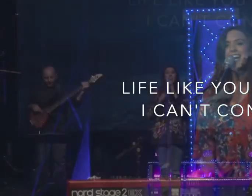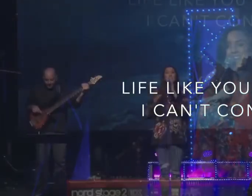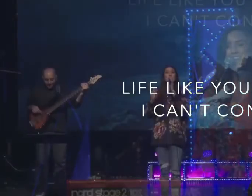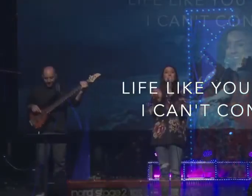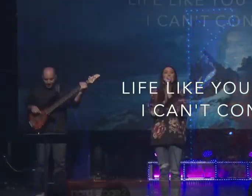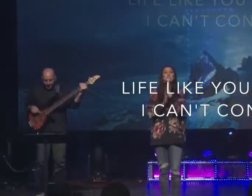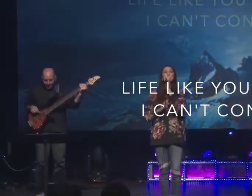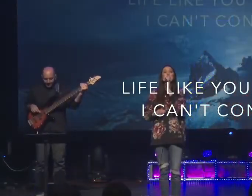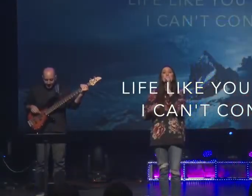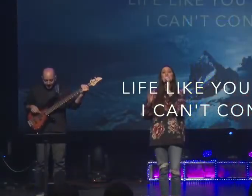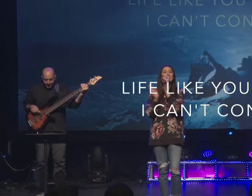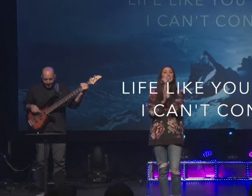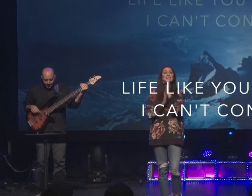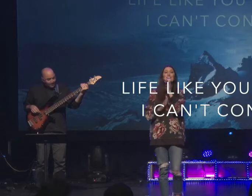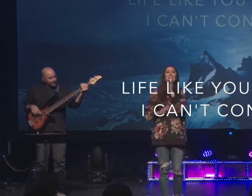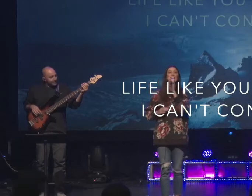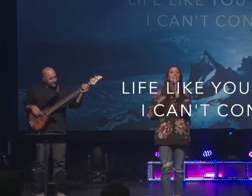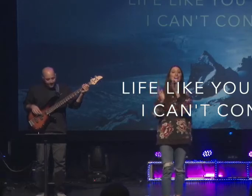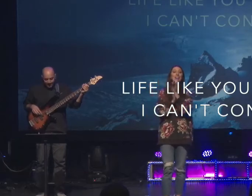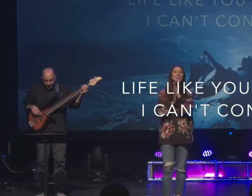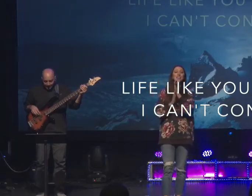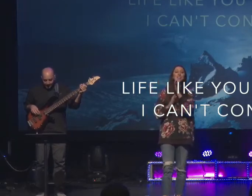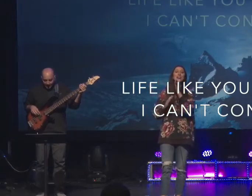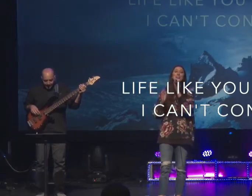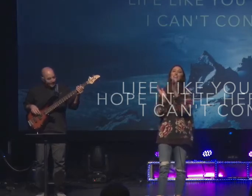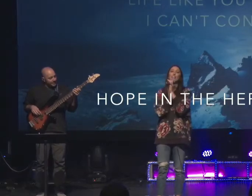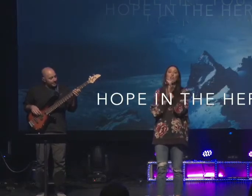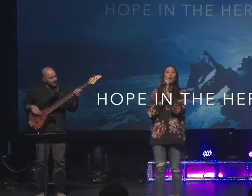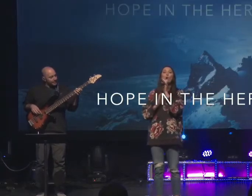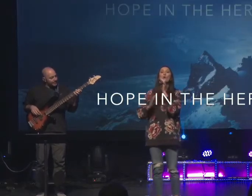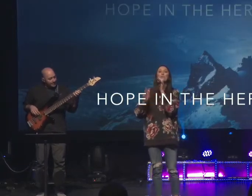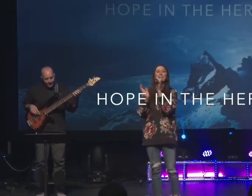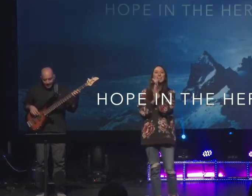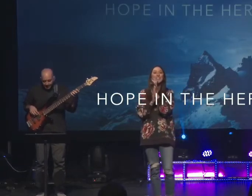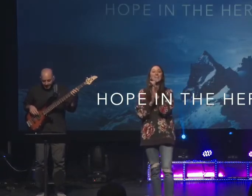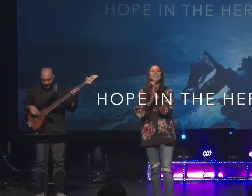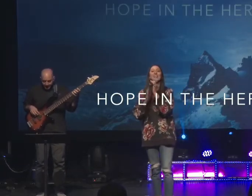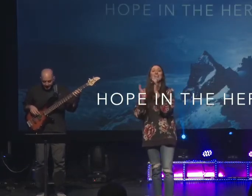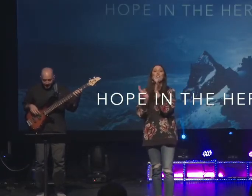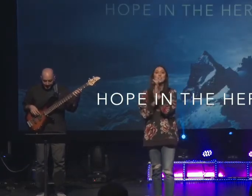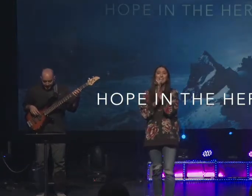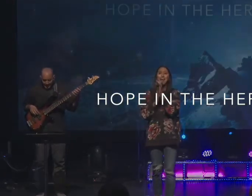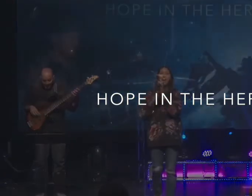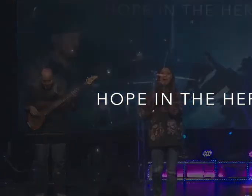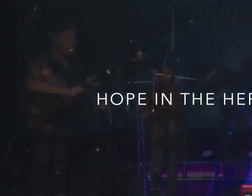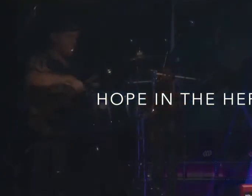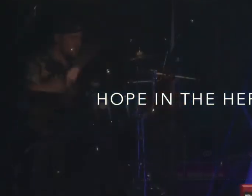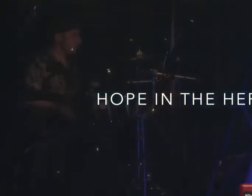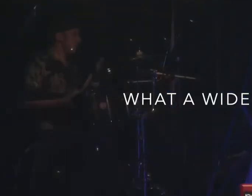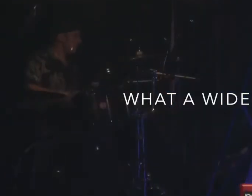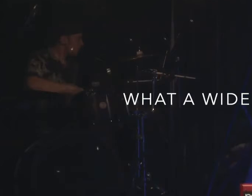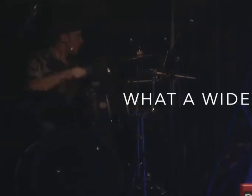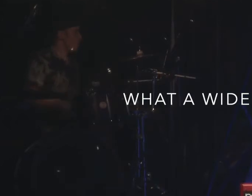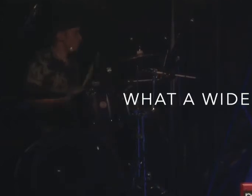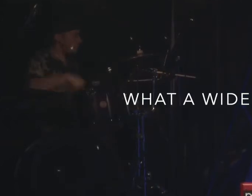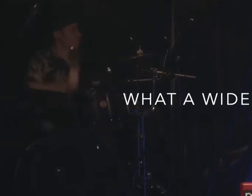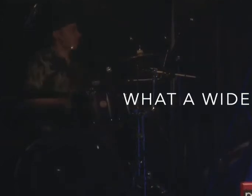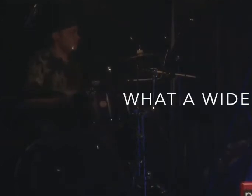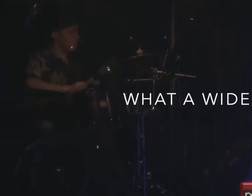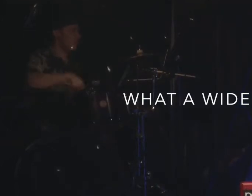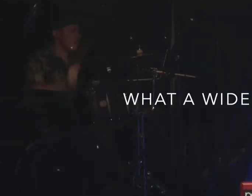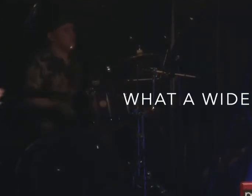us. Life like you made it, I can't contain. Hope in the here and now. What